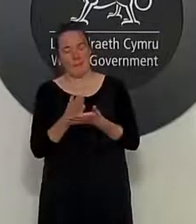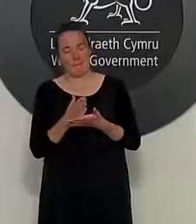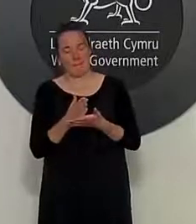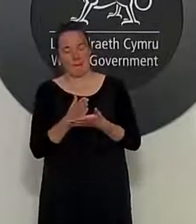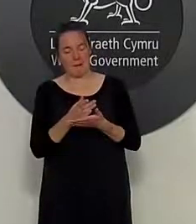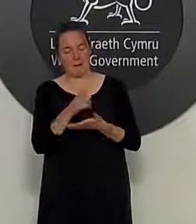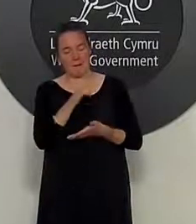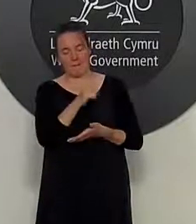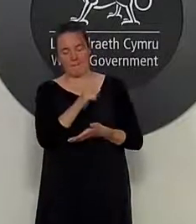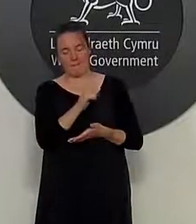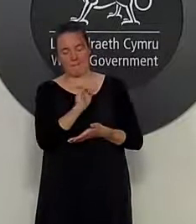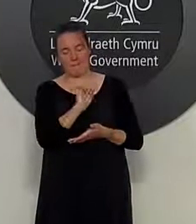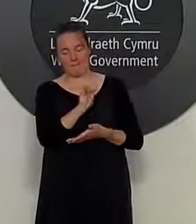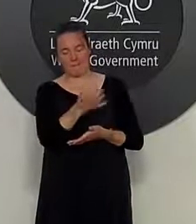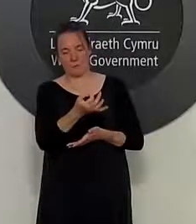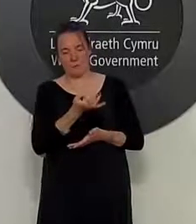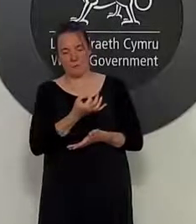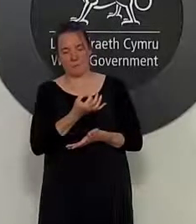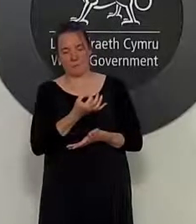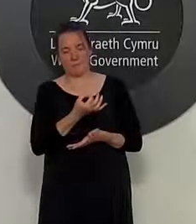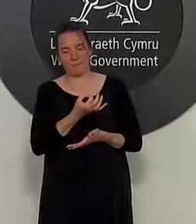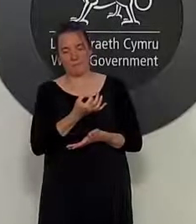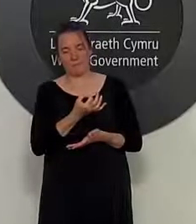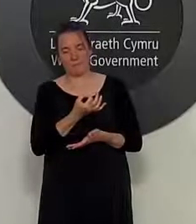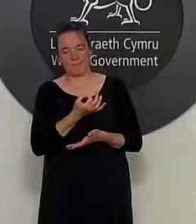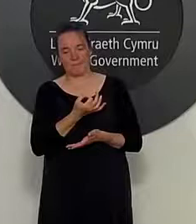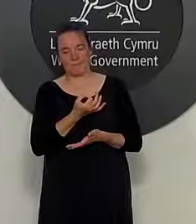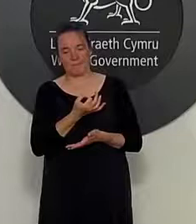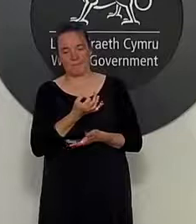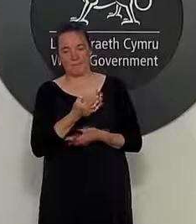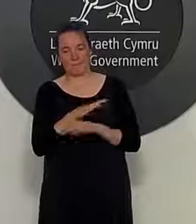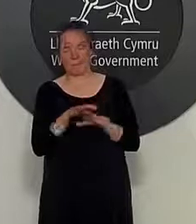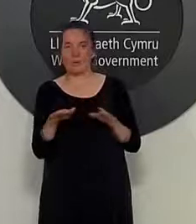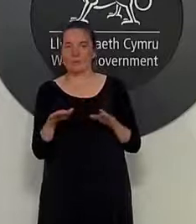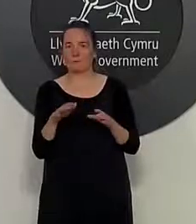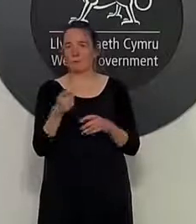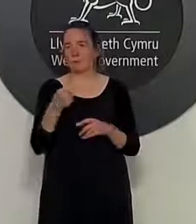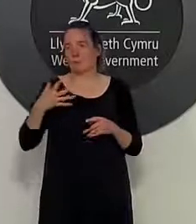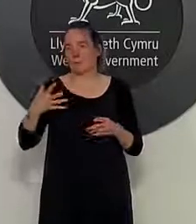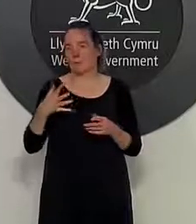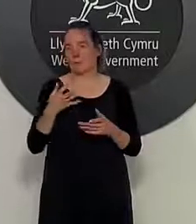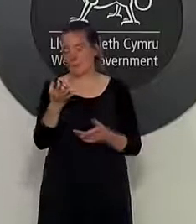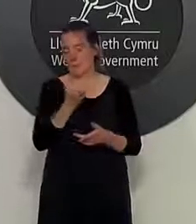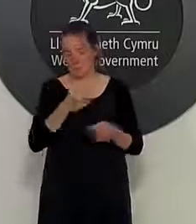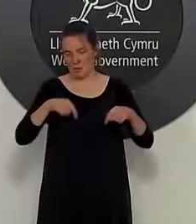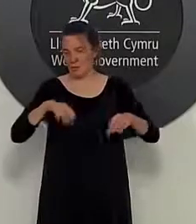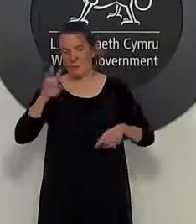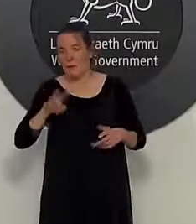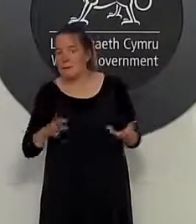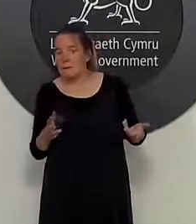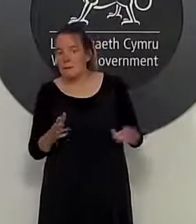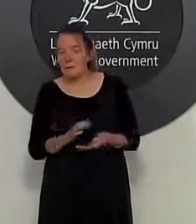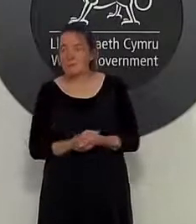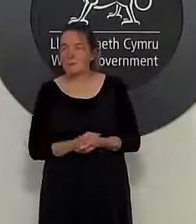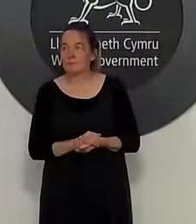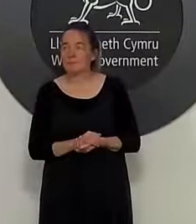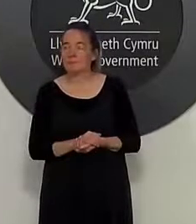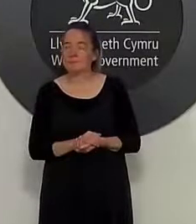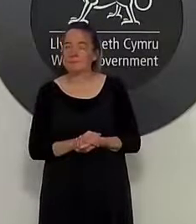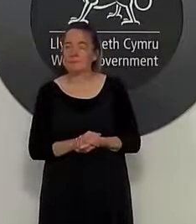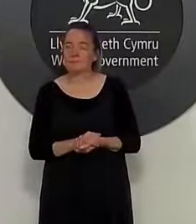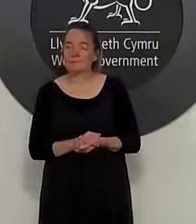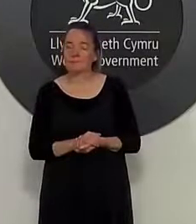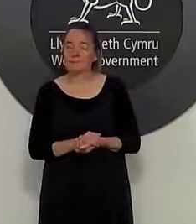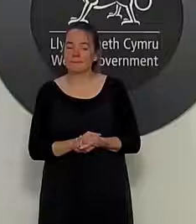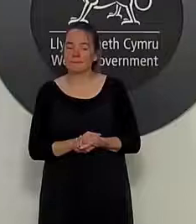your question, Adrian, really is, it isn't a unique question for us in Wales, isn't it? I mean, it's